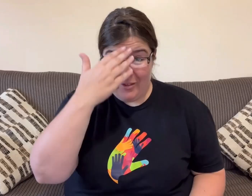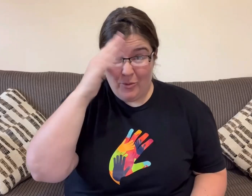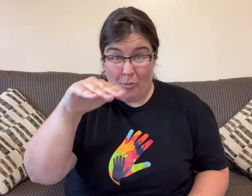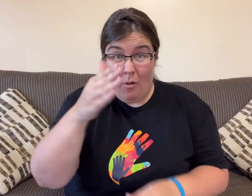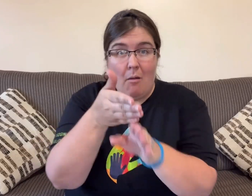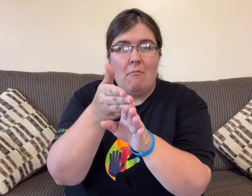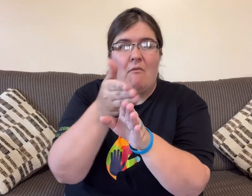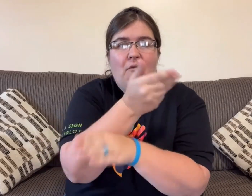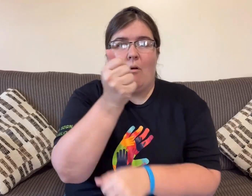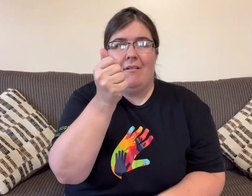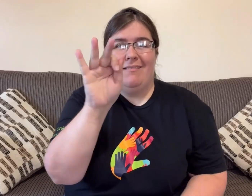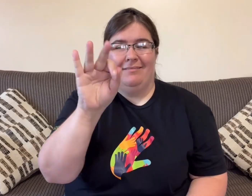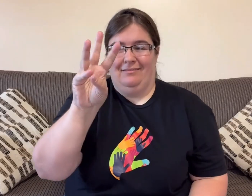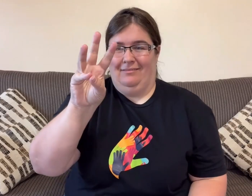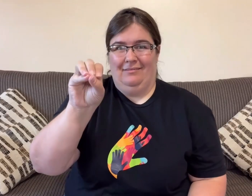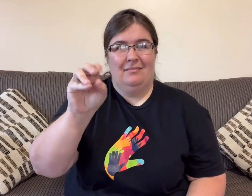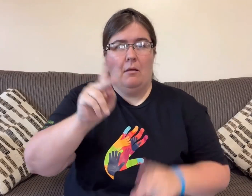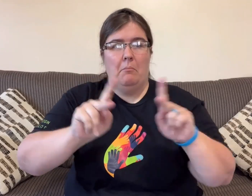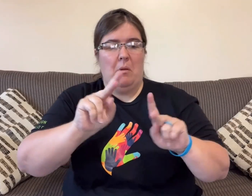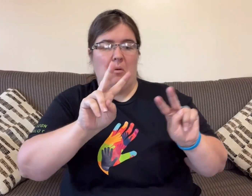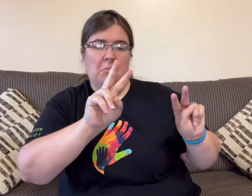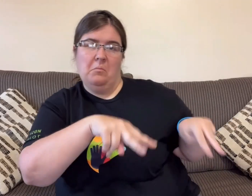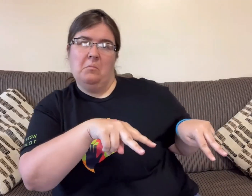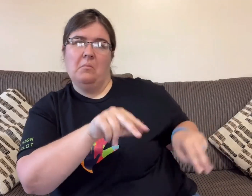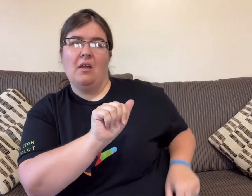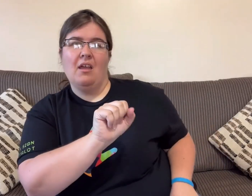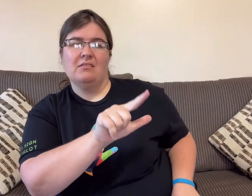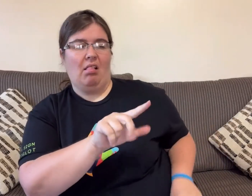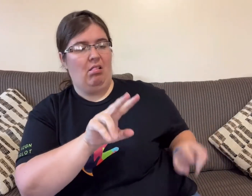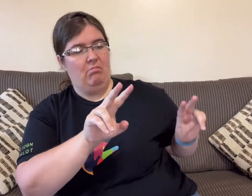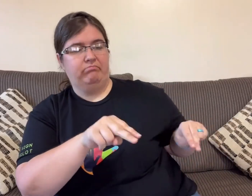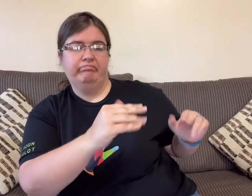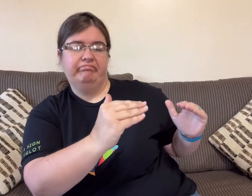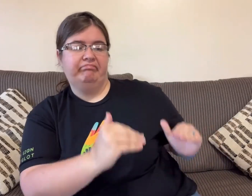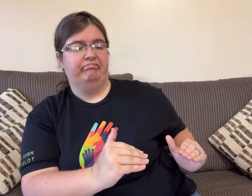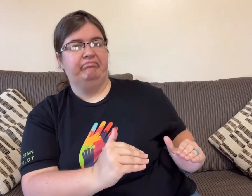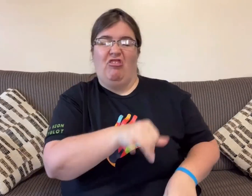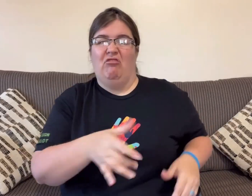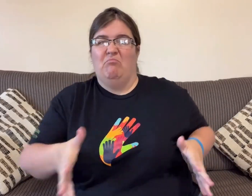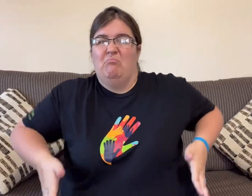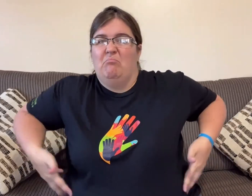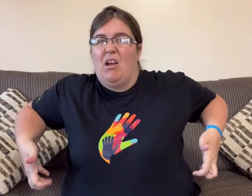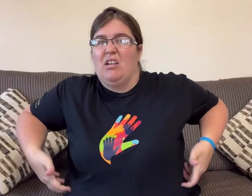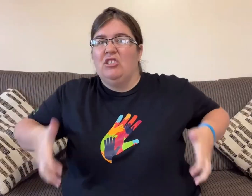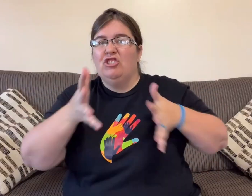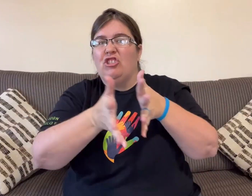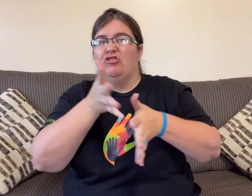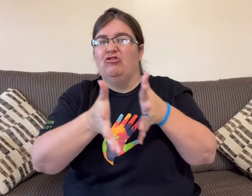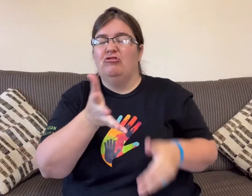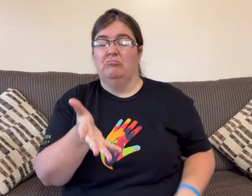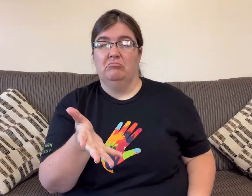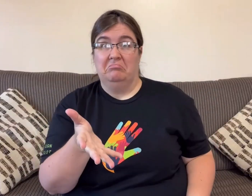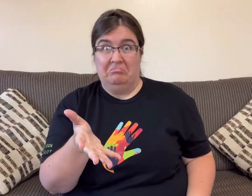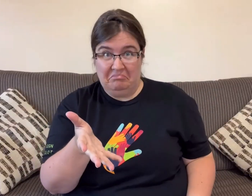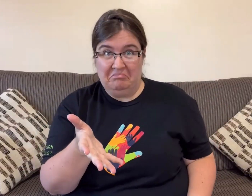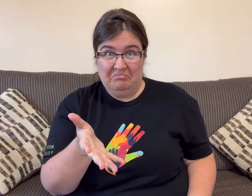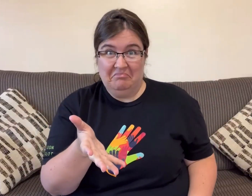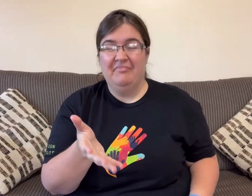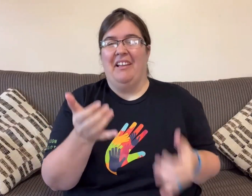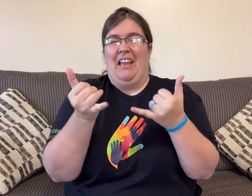Did you know that before 1960, ASL was seen as inferior? In fact, some people called it monkey gestures. Now we